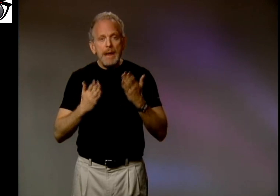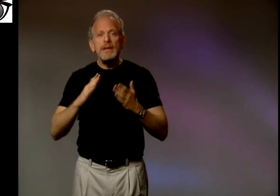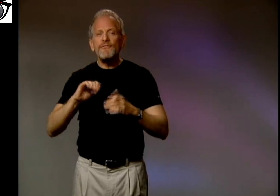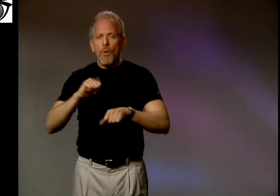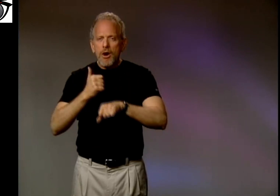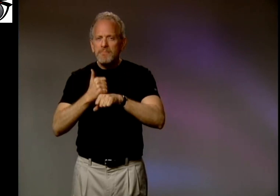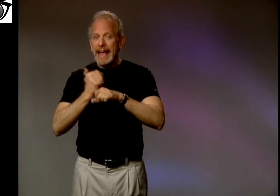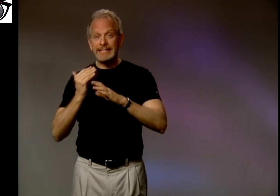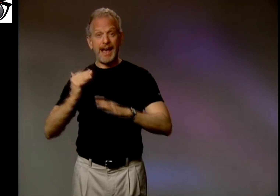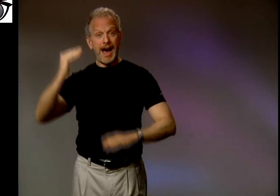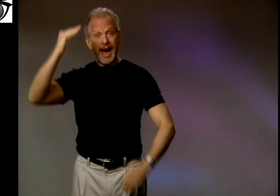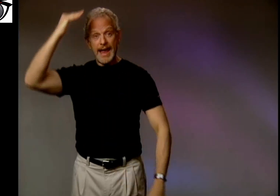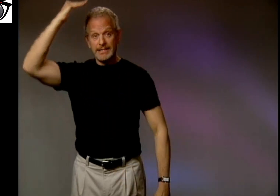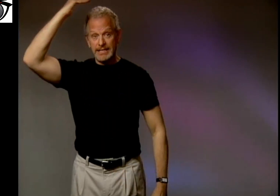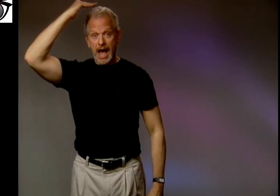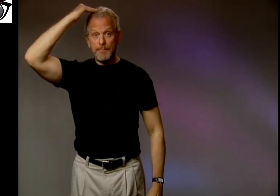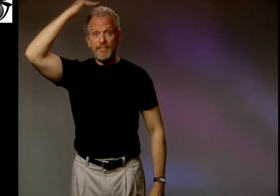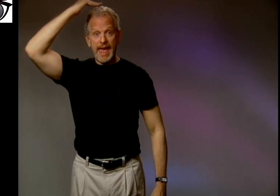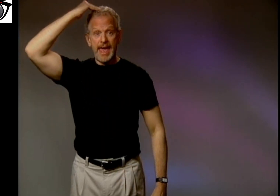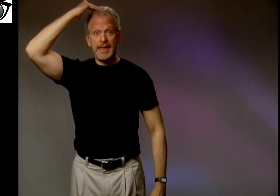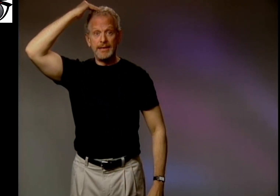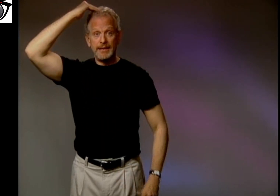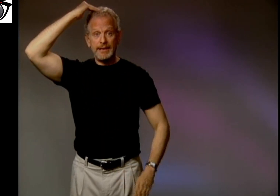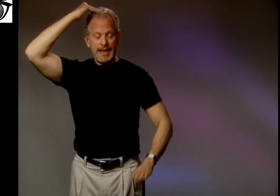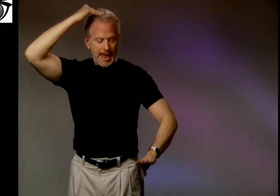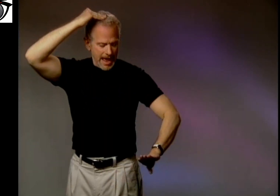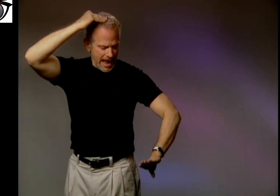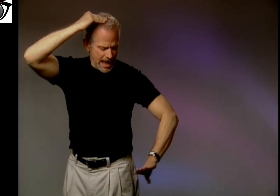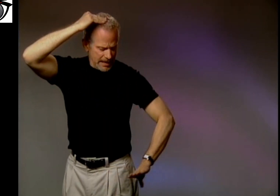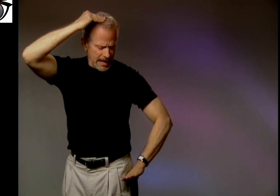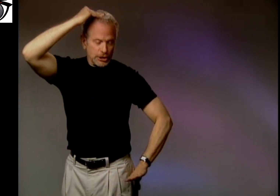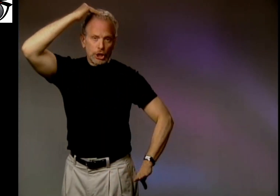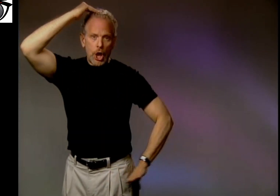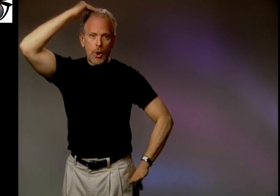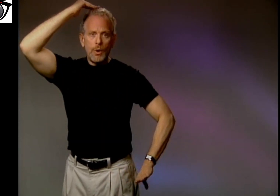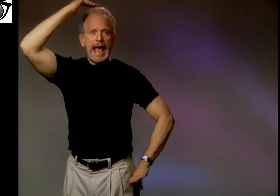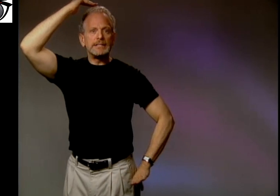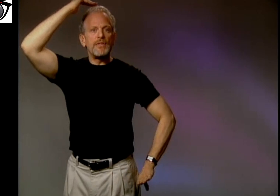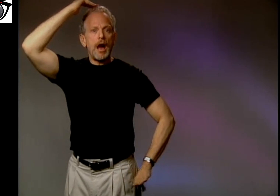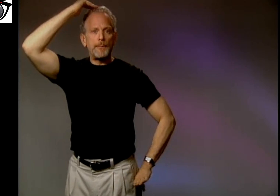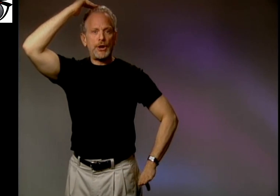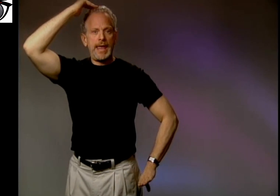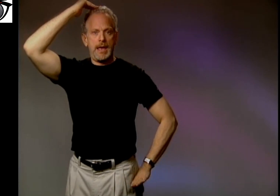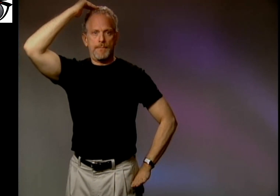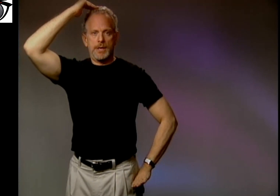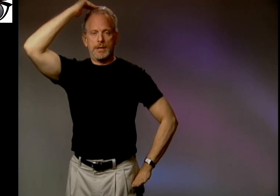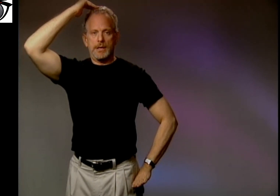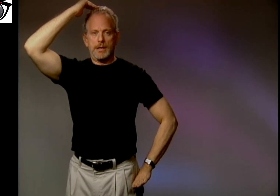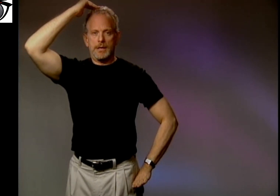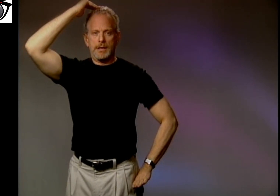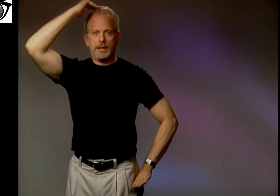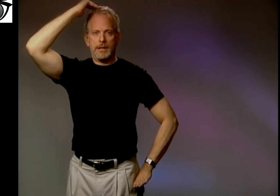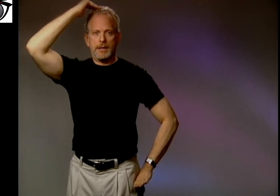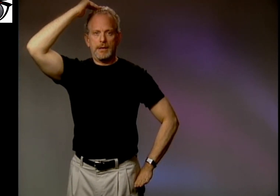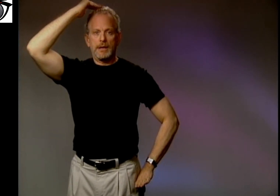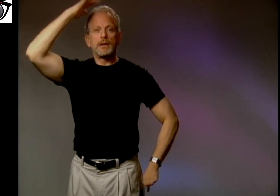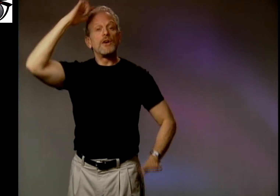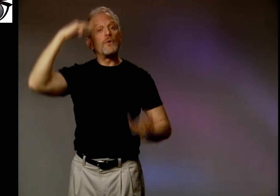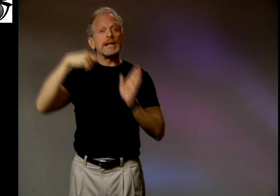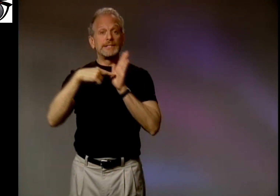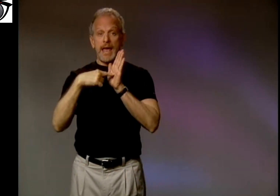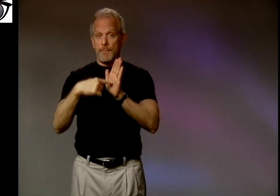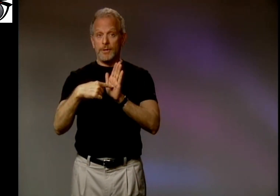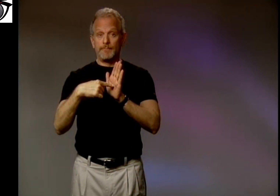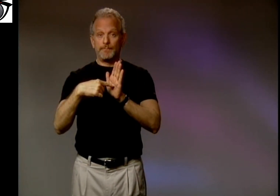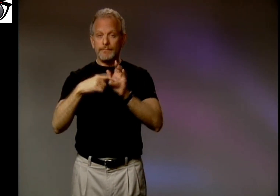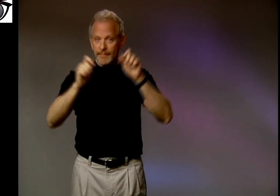signs may be formed as high at the top of the head and as low as the upper hip.